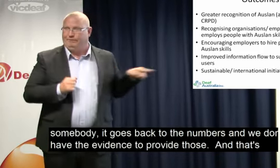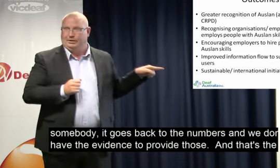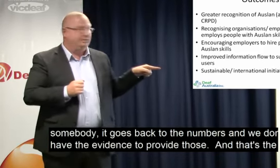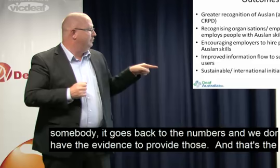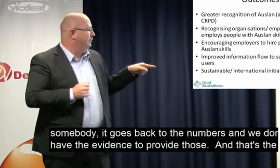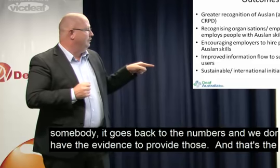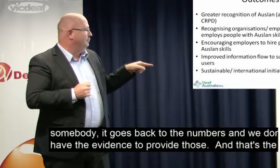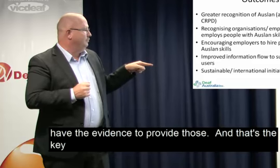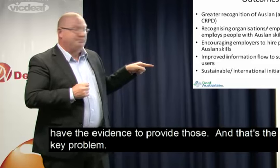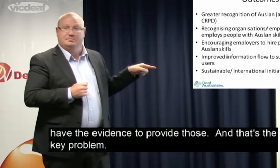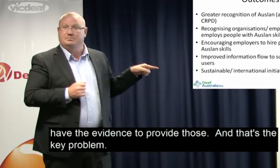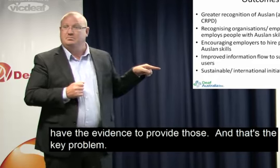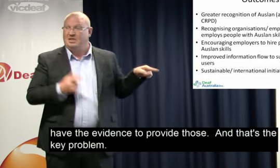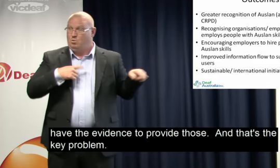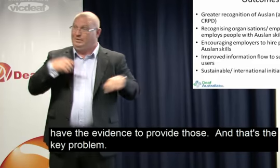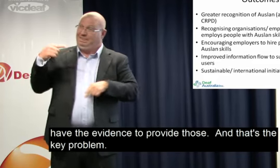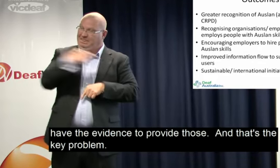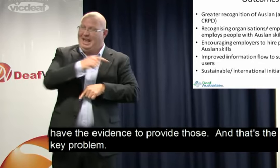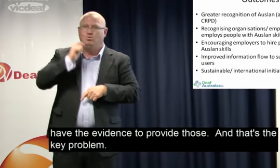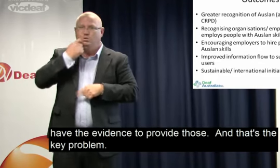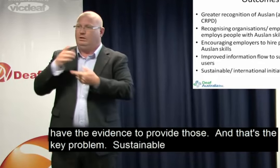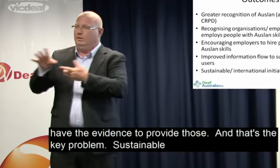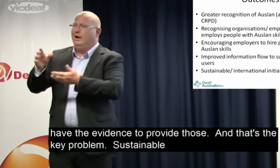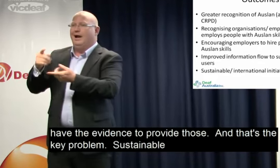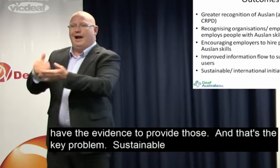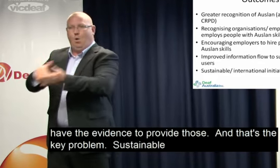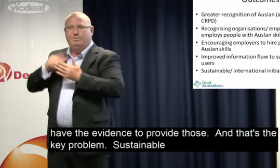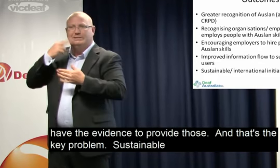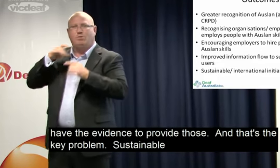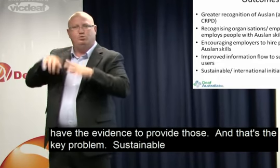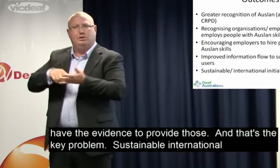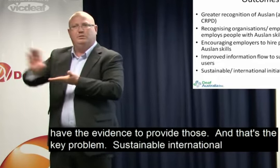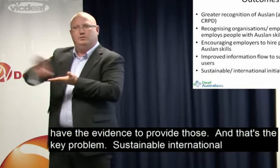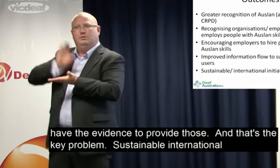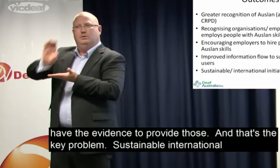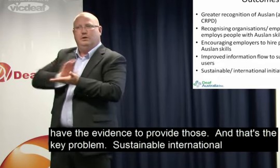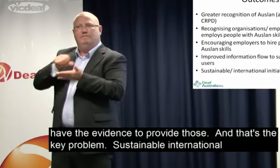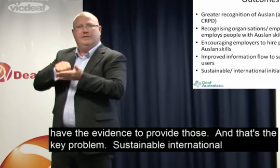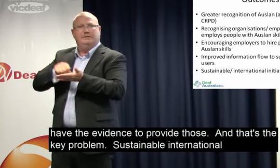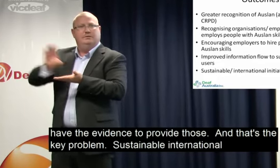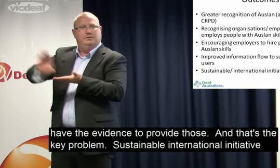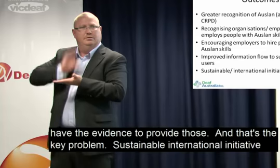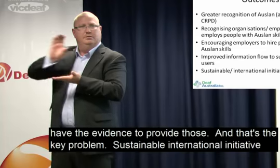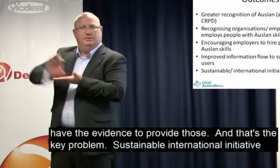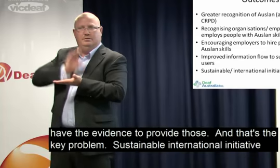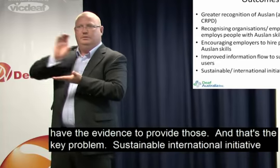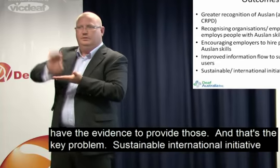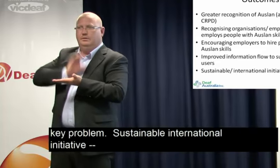The Sustainable International Initiative, and that will assist Deaf Australia in recurrent funding